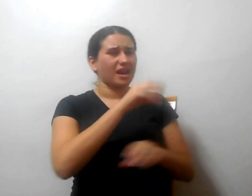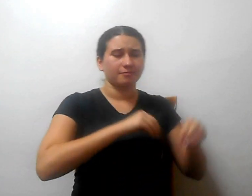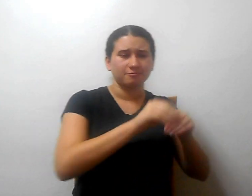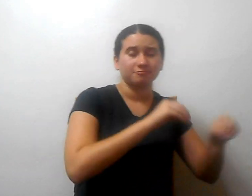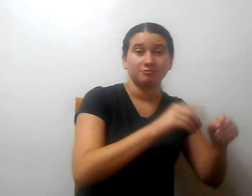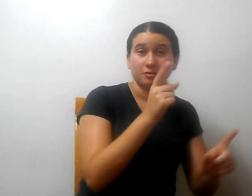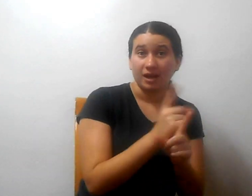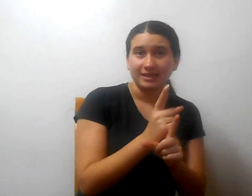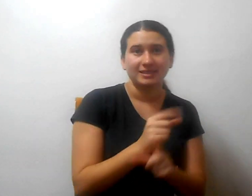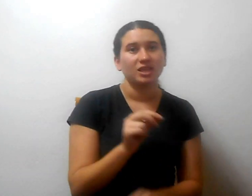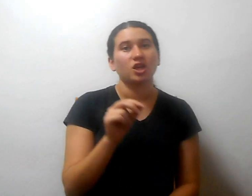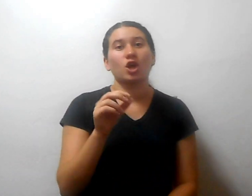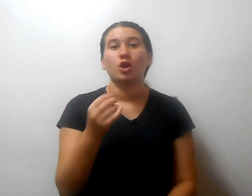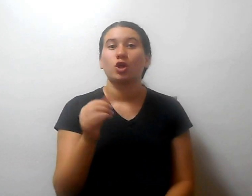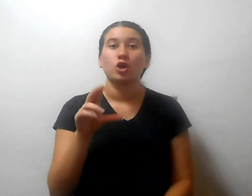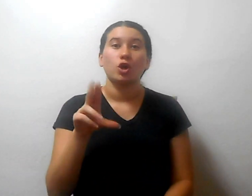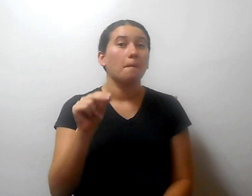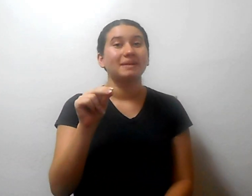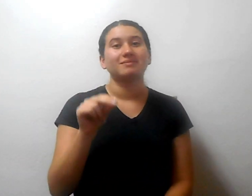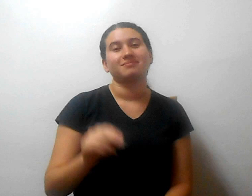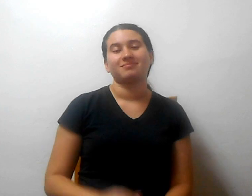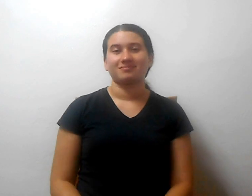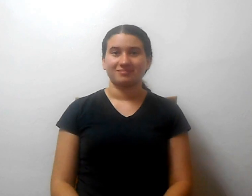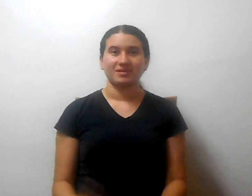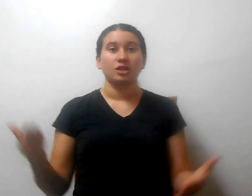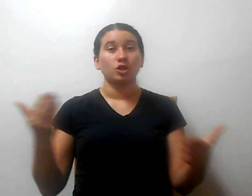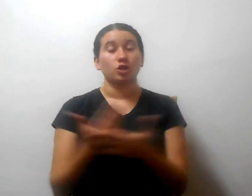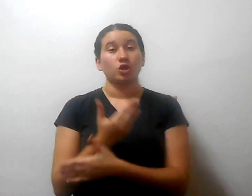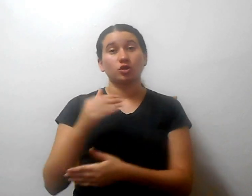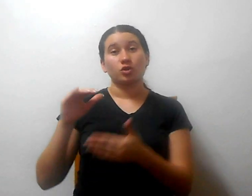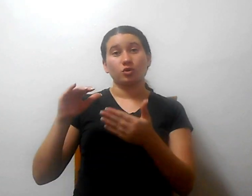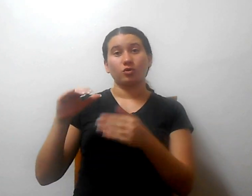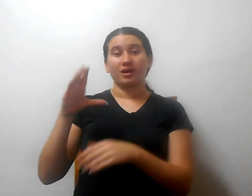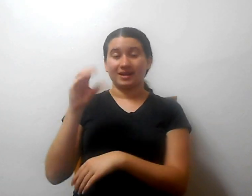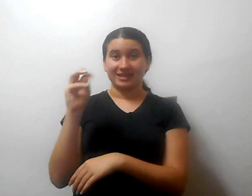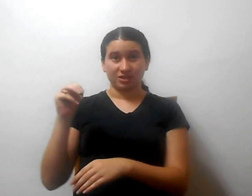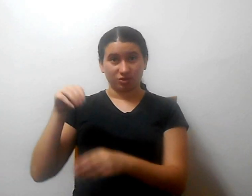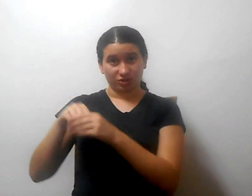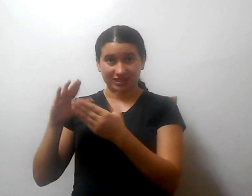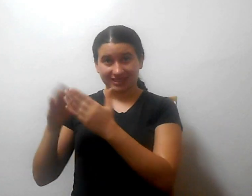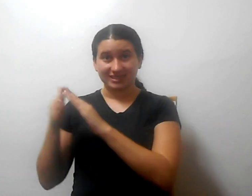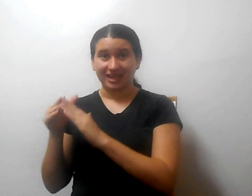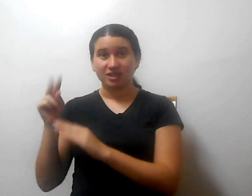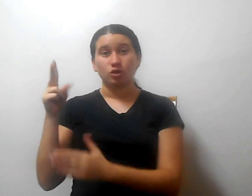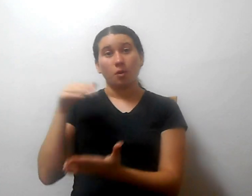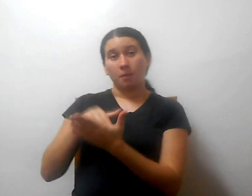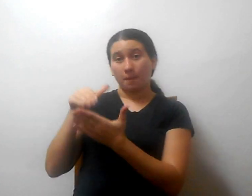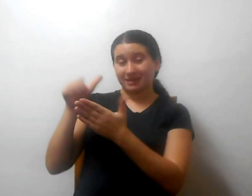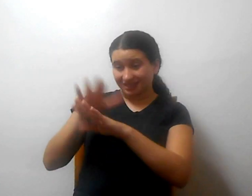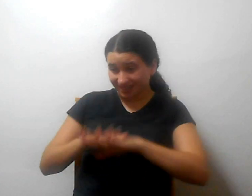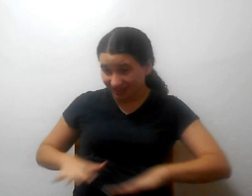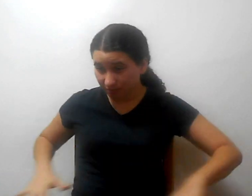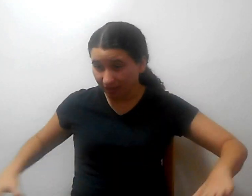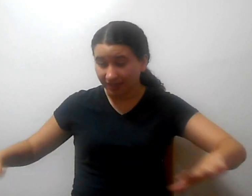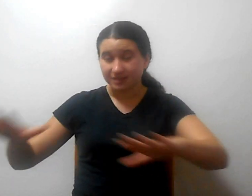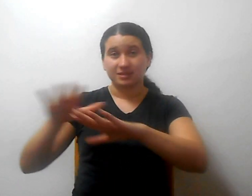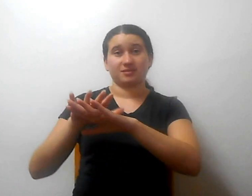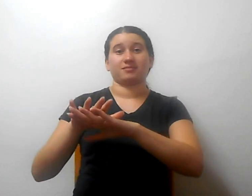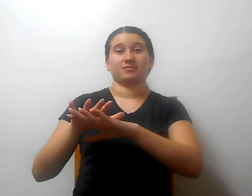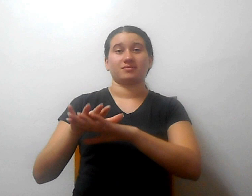Nope. There's a new industry in town, a $22 billion, 2.2 billion square foot industry, that of